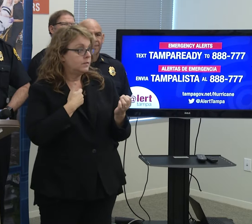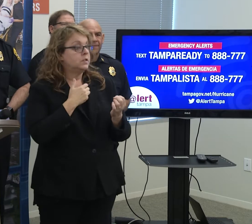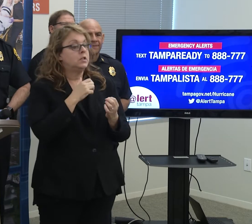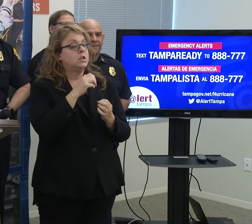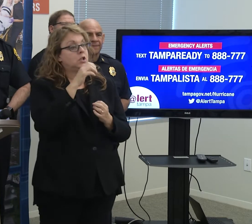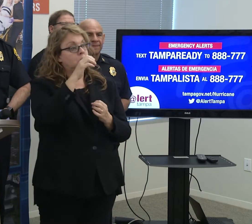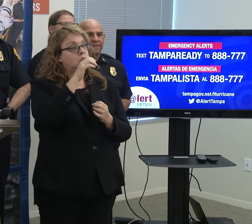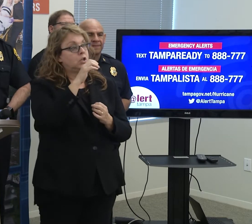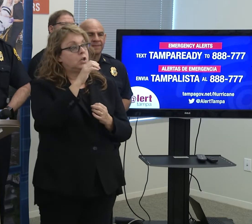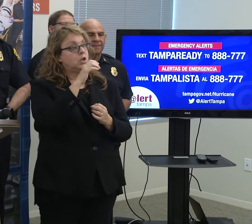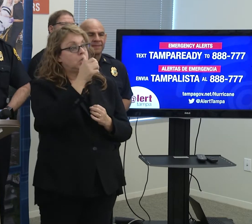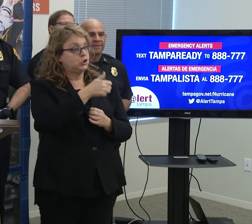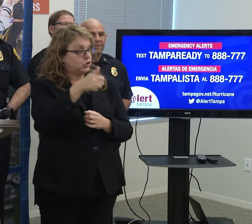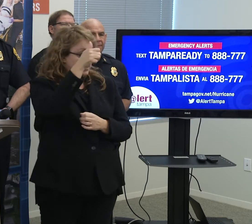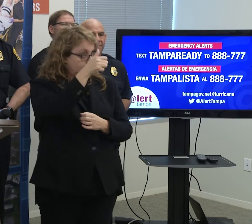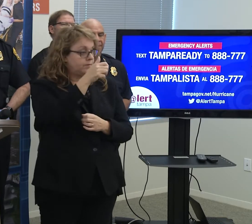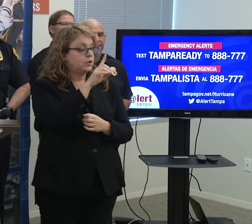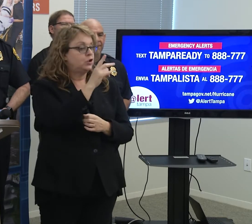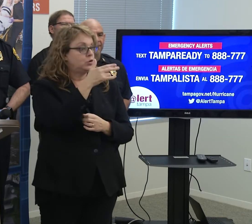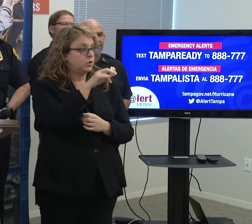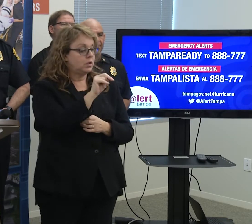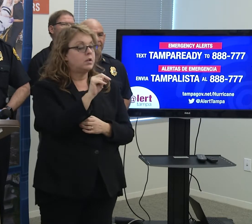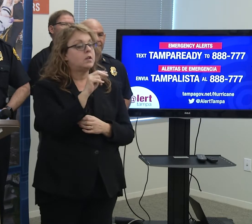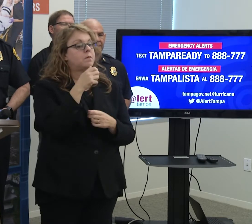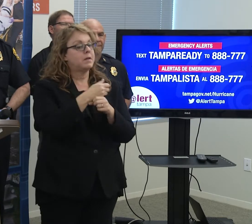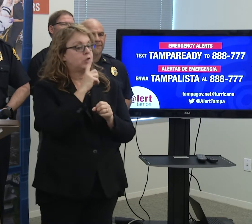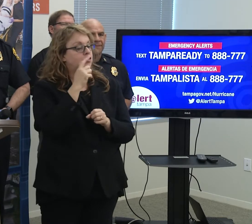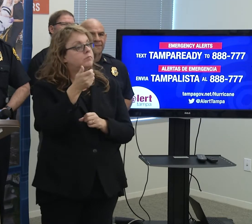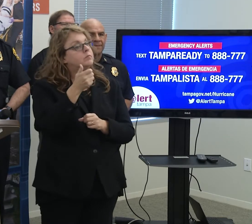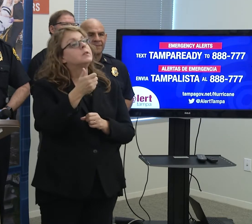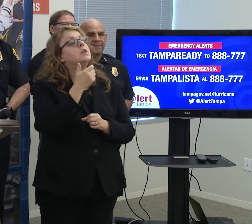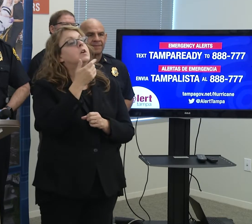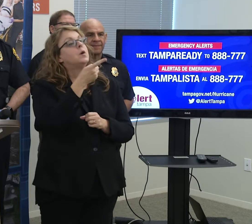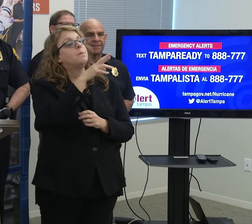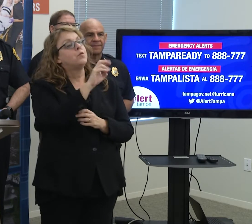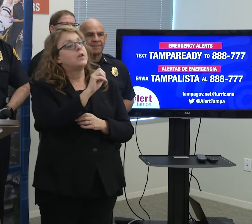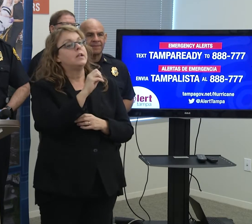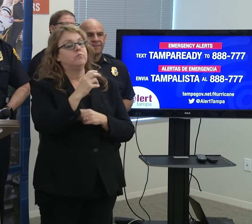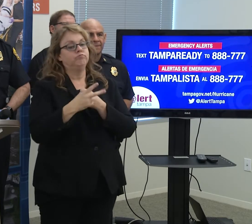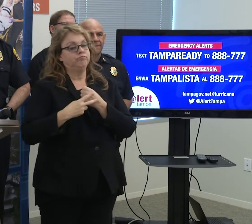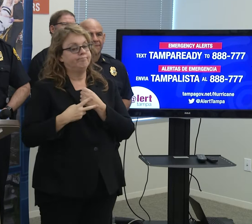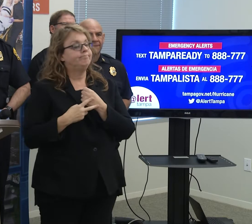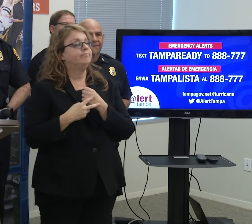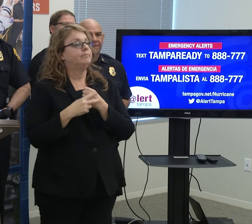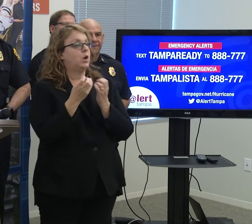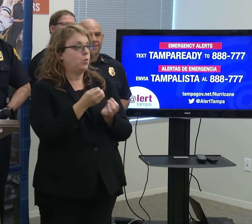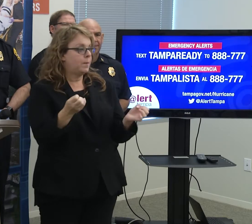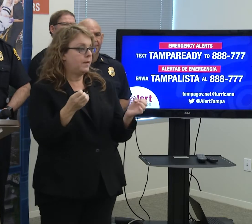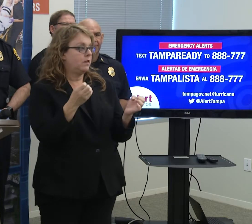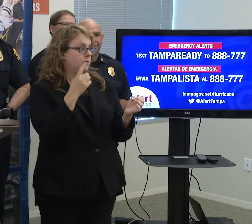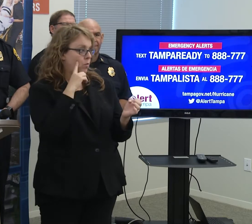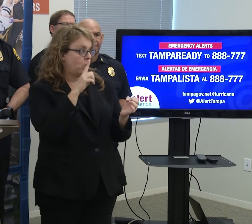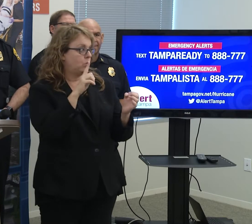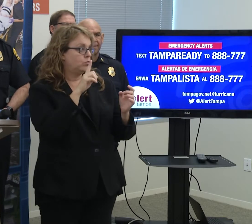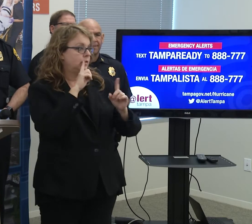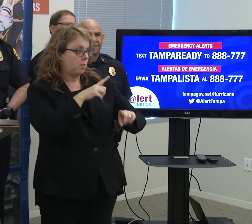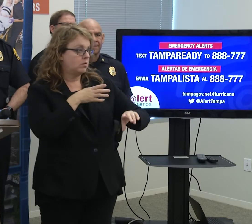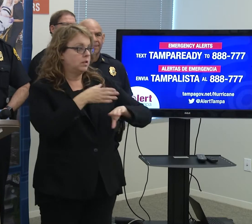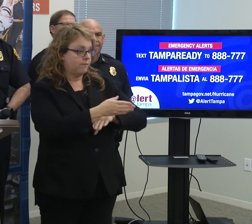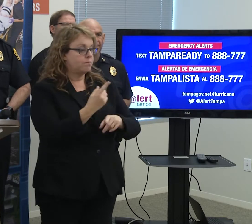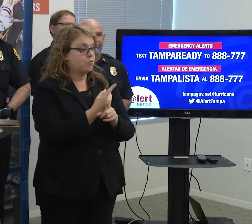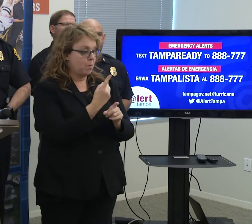Dugan has, just as I have, we have made every effort to pre-stage equipment and ensure that the response